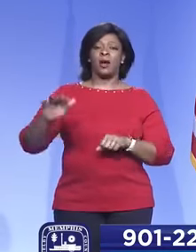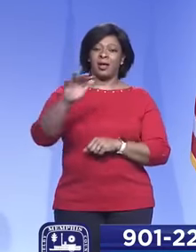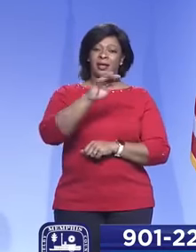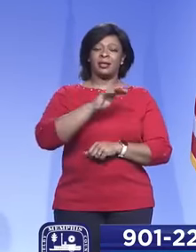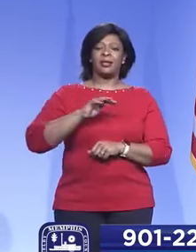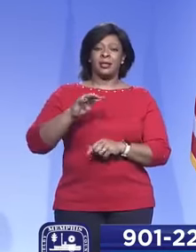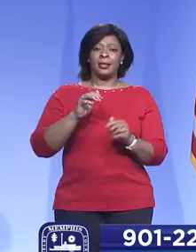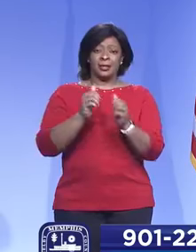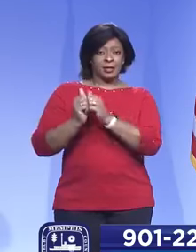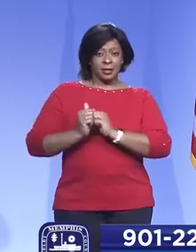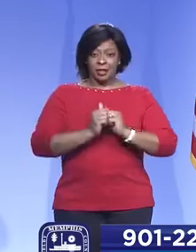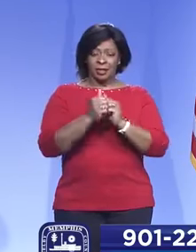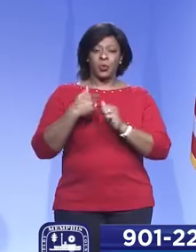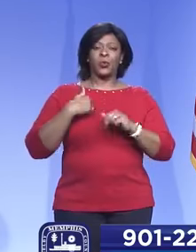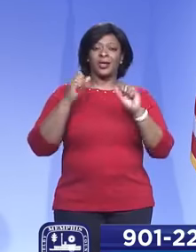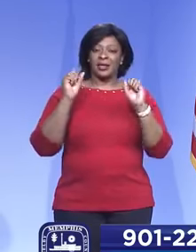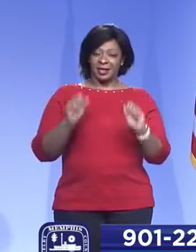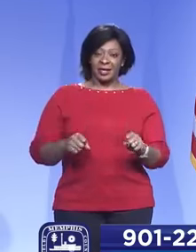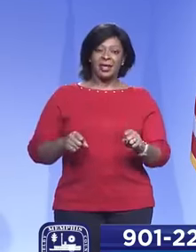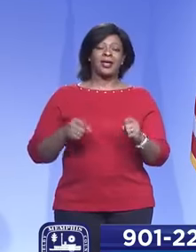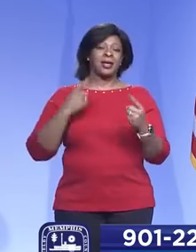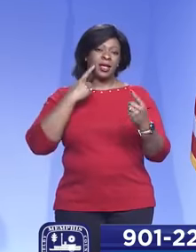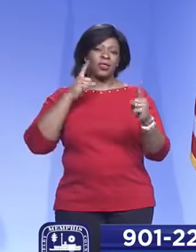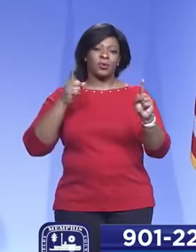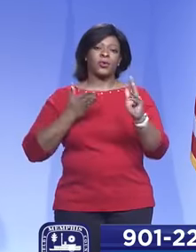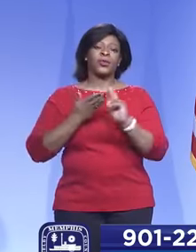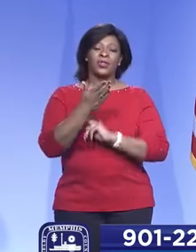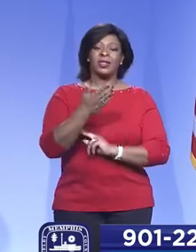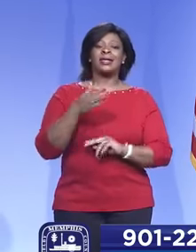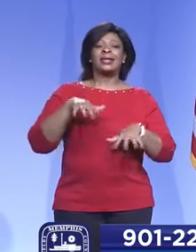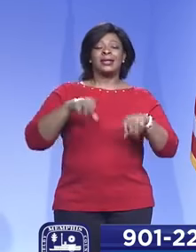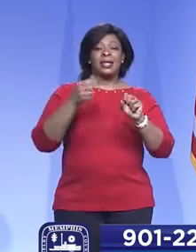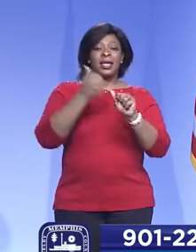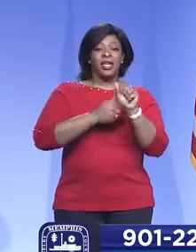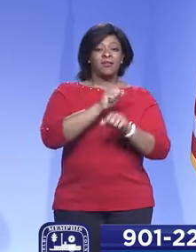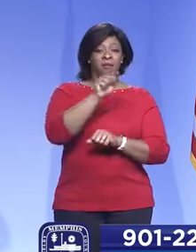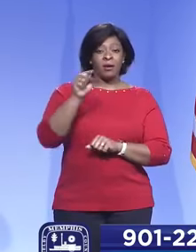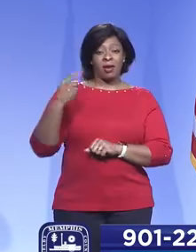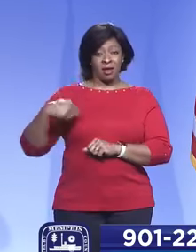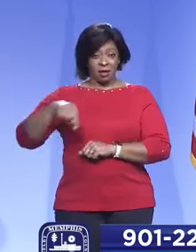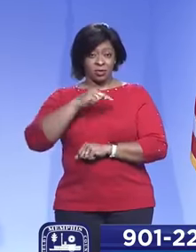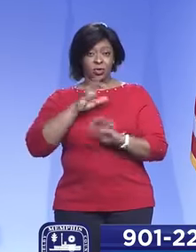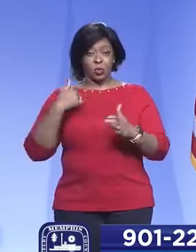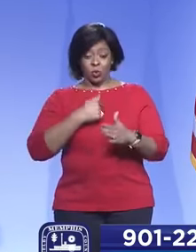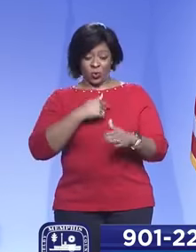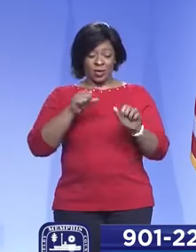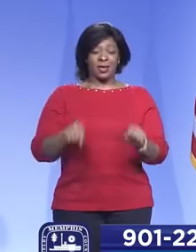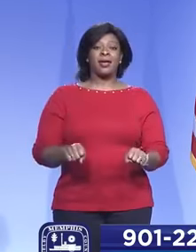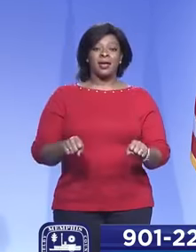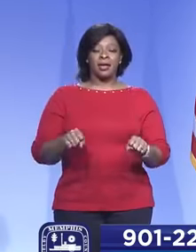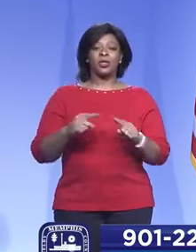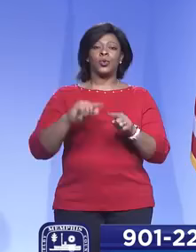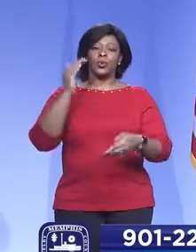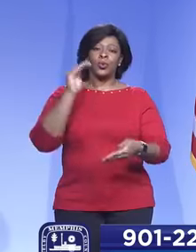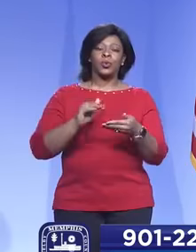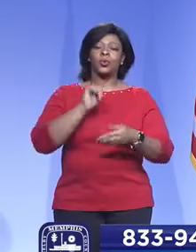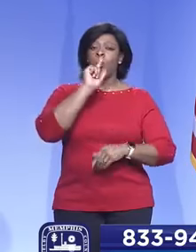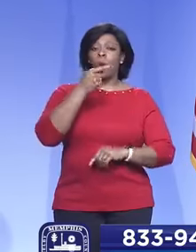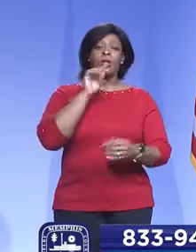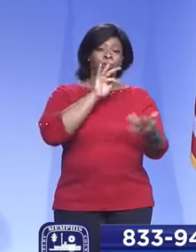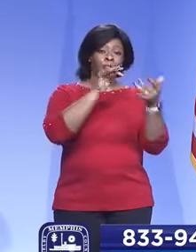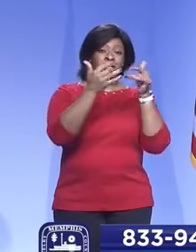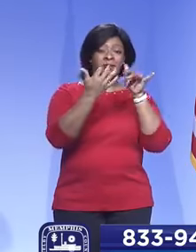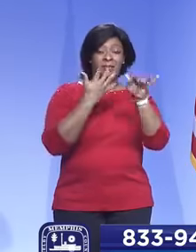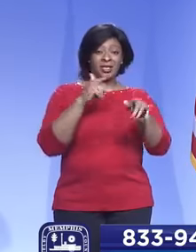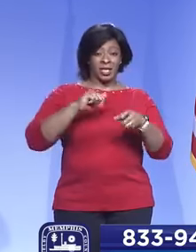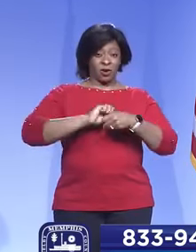And that together we can get through this, but it is going to take each and every one of us to do what we can to reduce not only the transmission